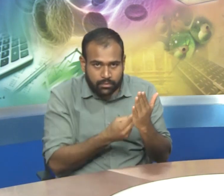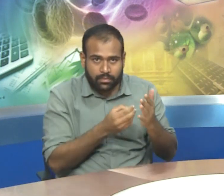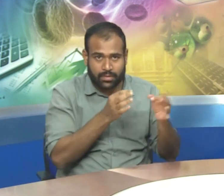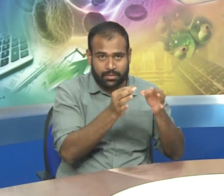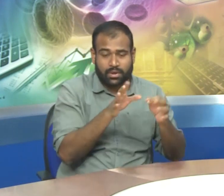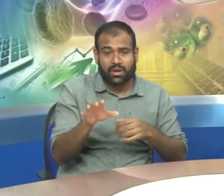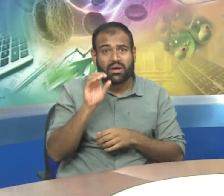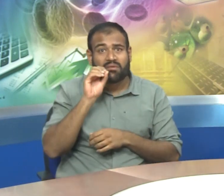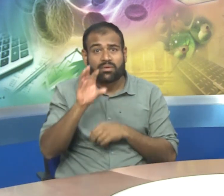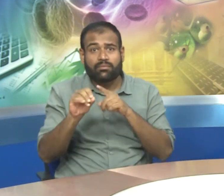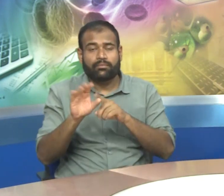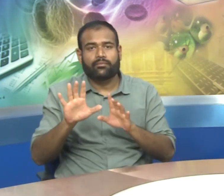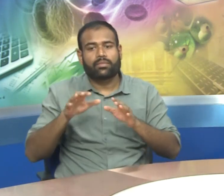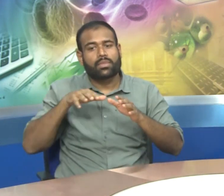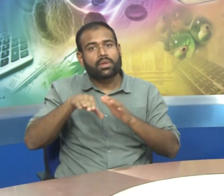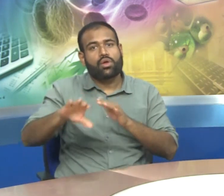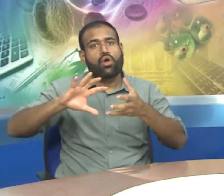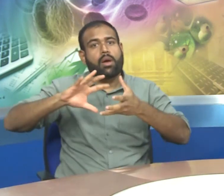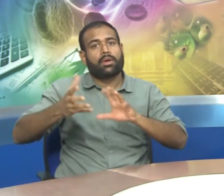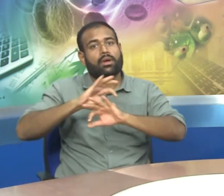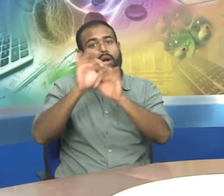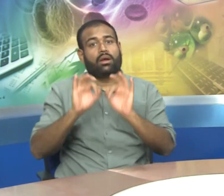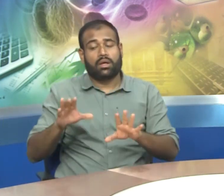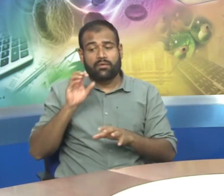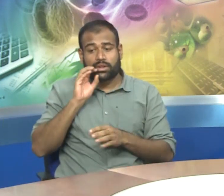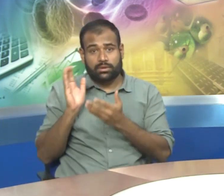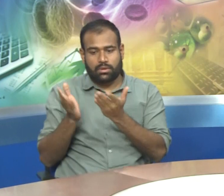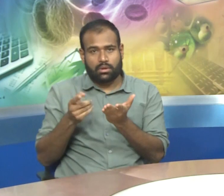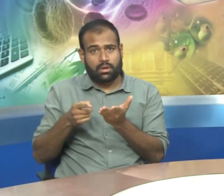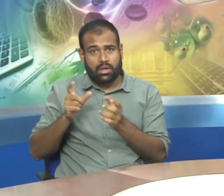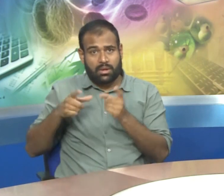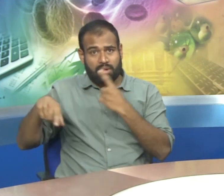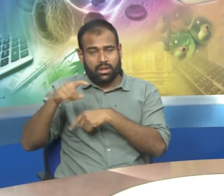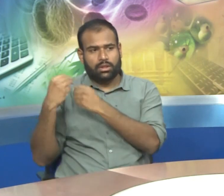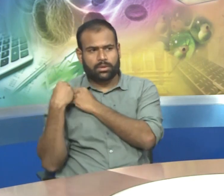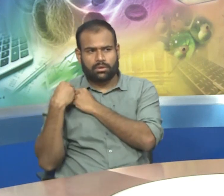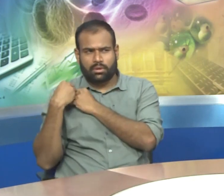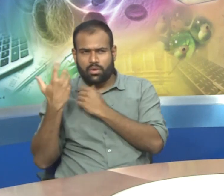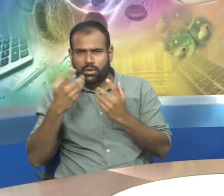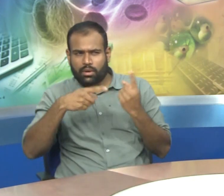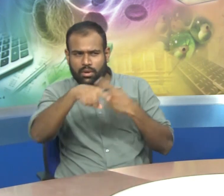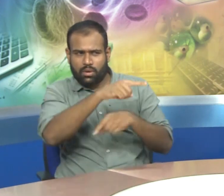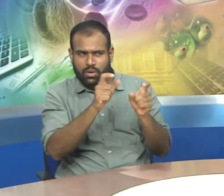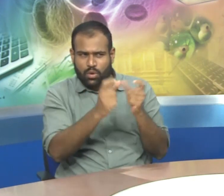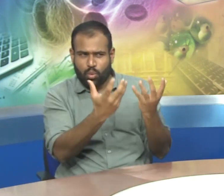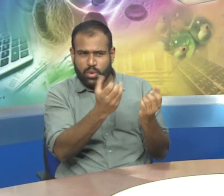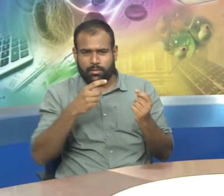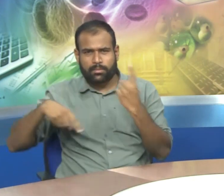Information services are provided in anticipation of various needs of the